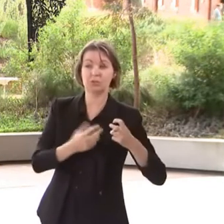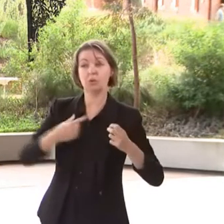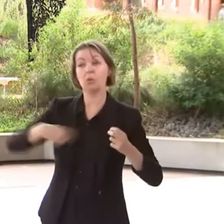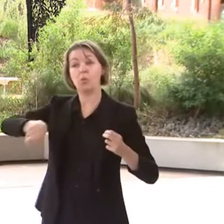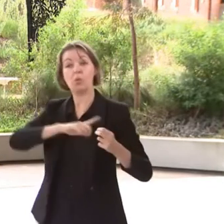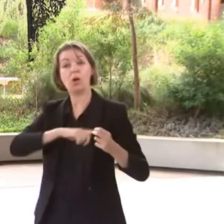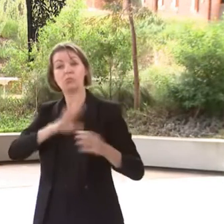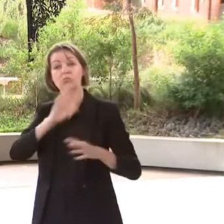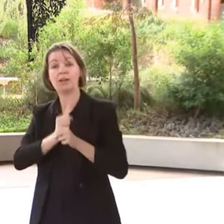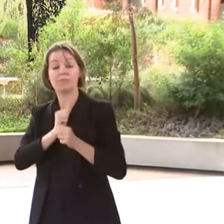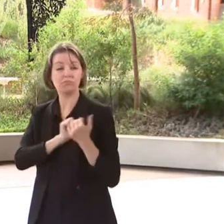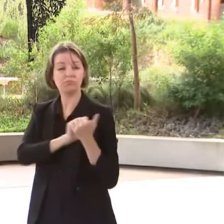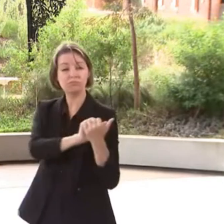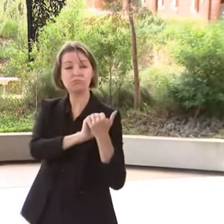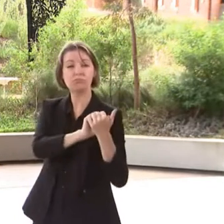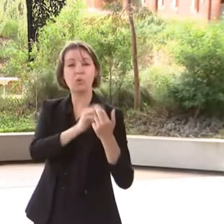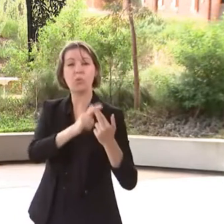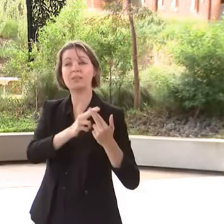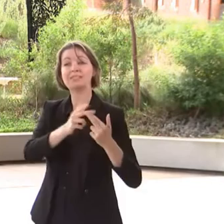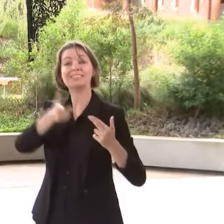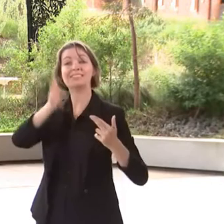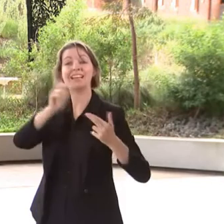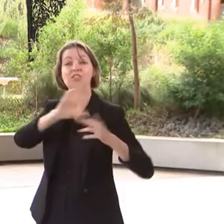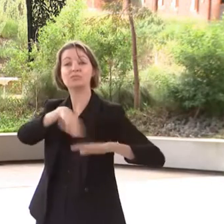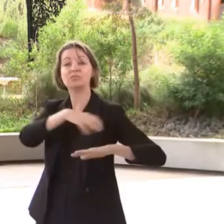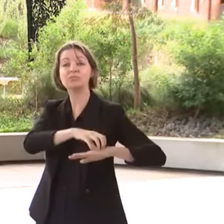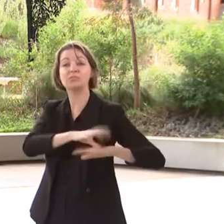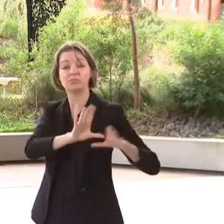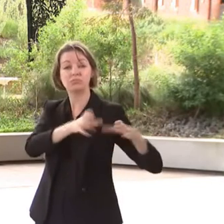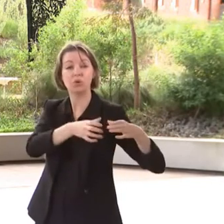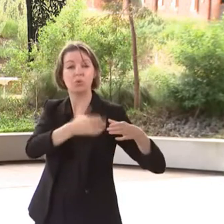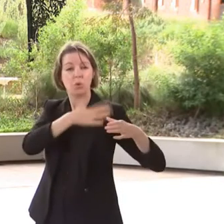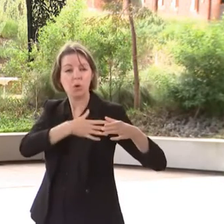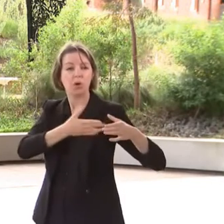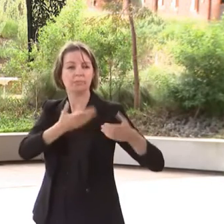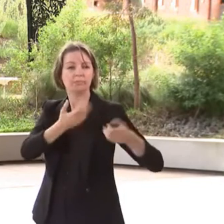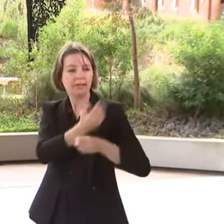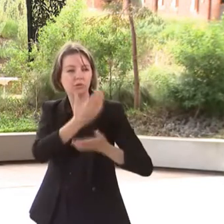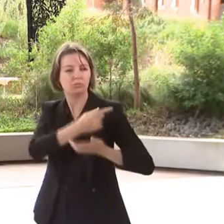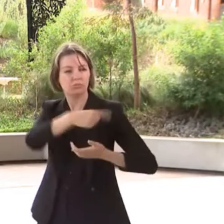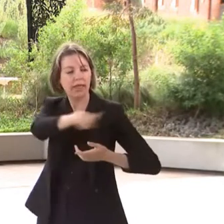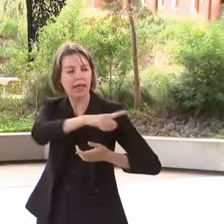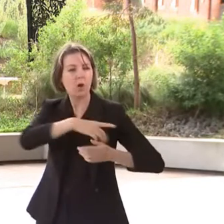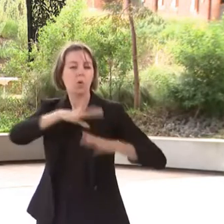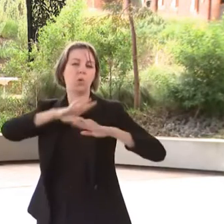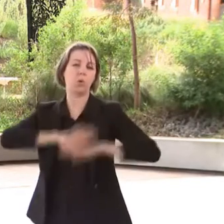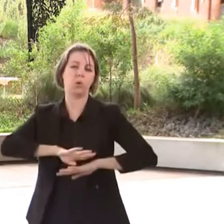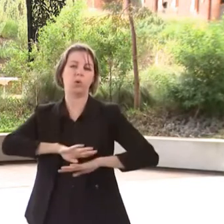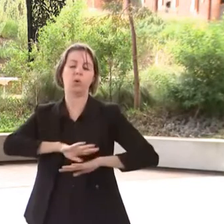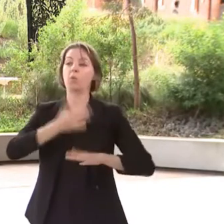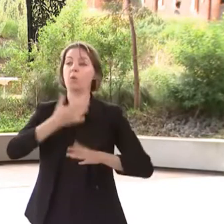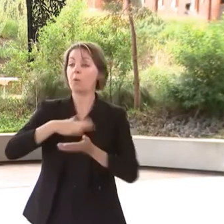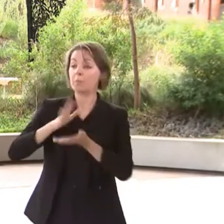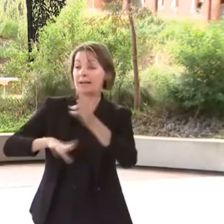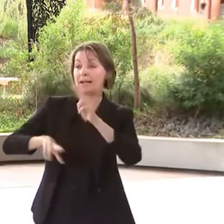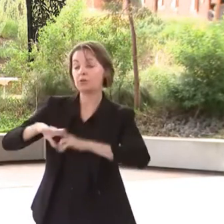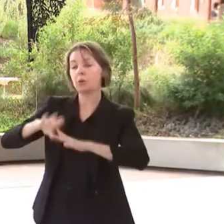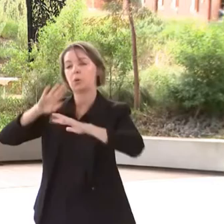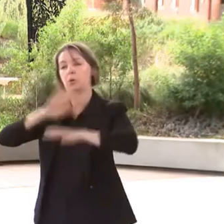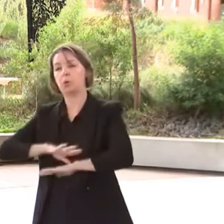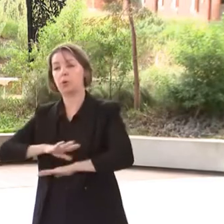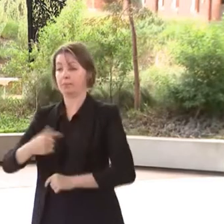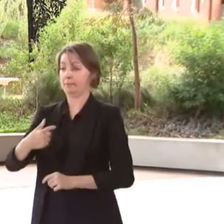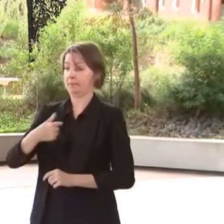closely with the Teachers Federation to provide comfort to teachers, and we want to provide comfort to parents. And as a parent, I